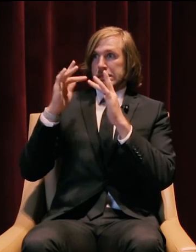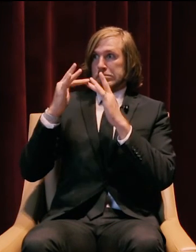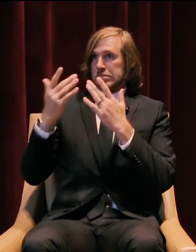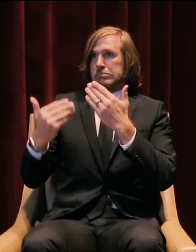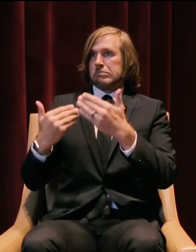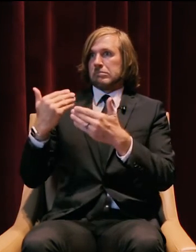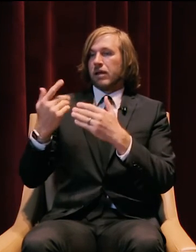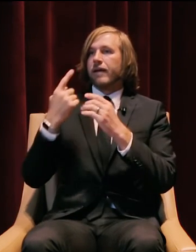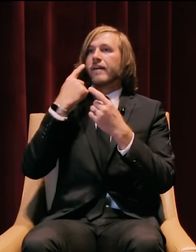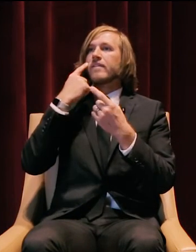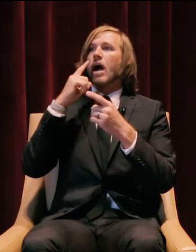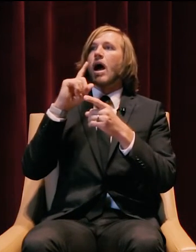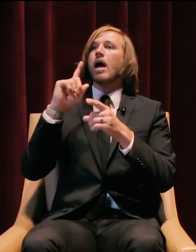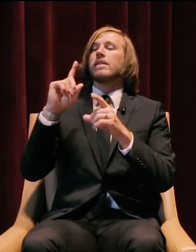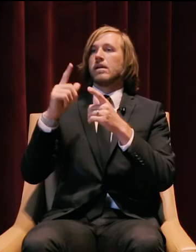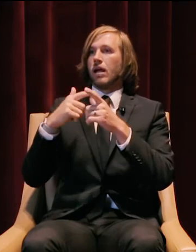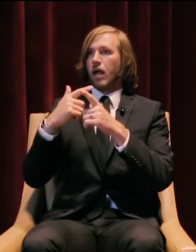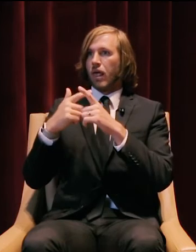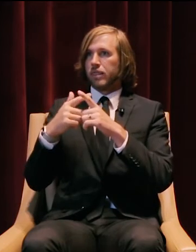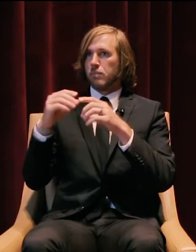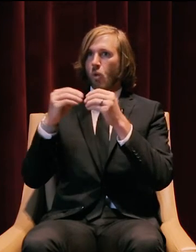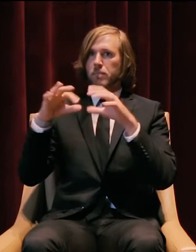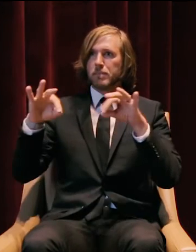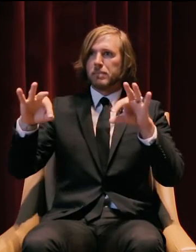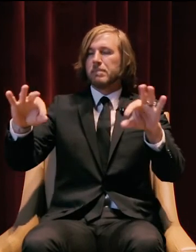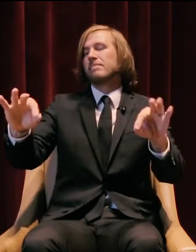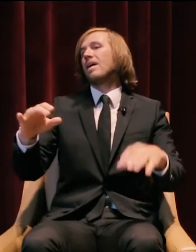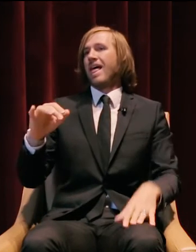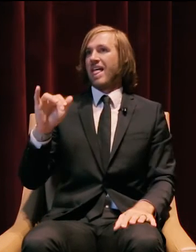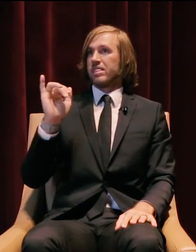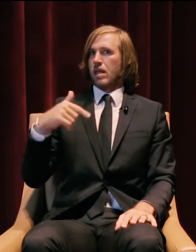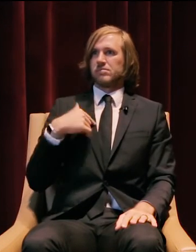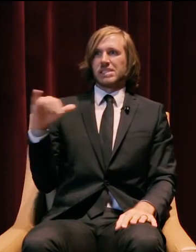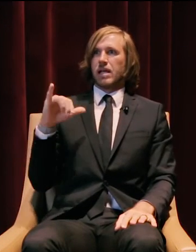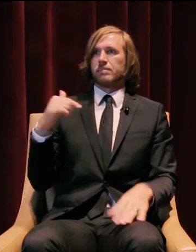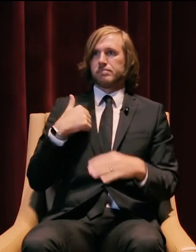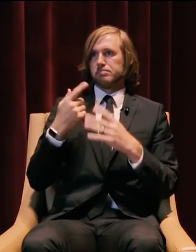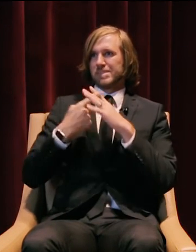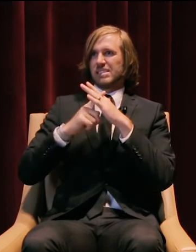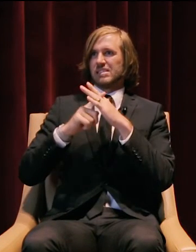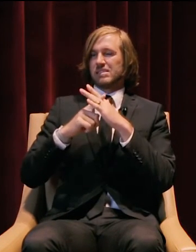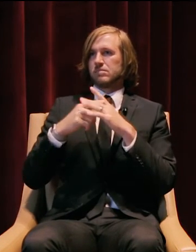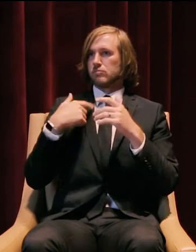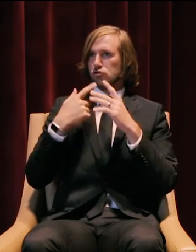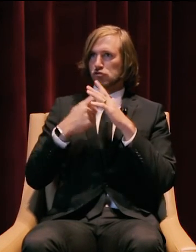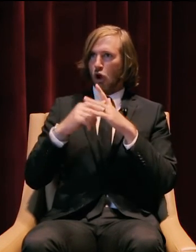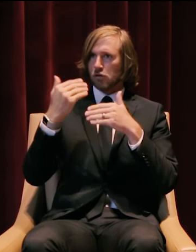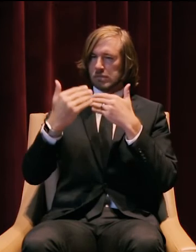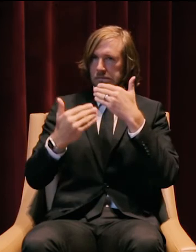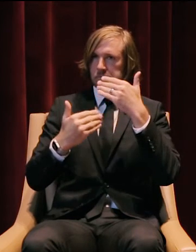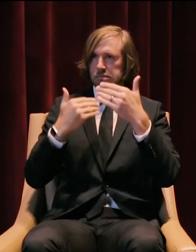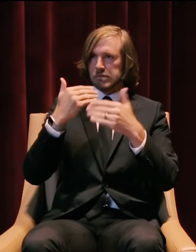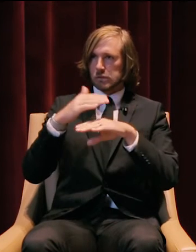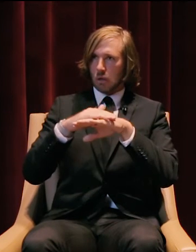internet. And then it finally came on, and then it got picked up more and more. And that's kind of where I was at the beginning. I was starting slow, and